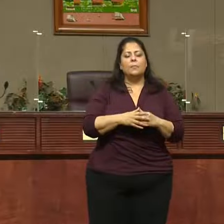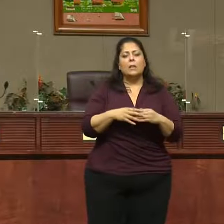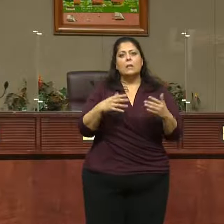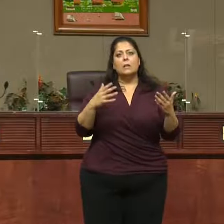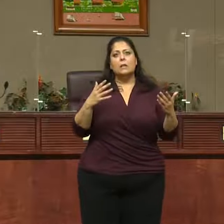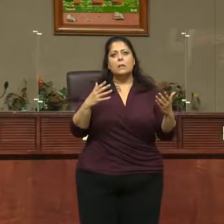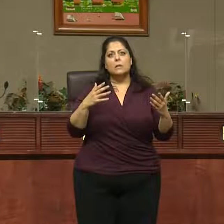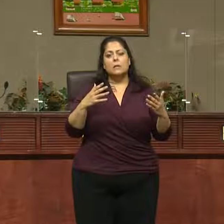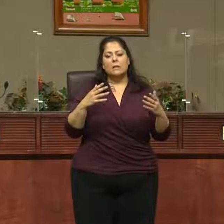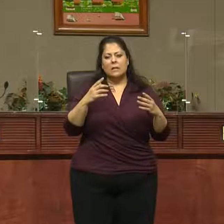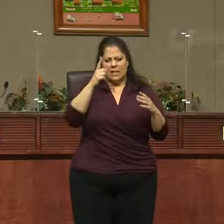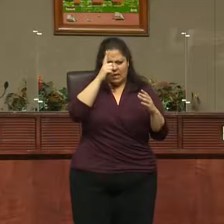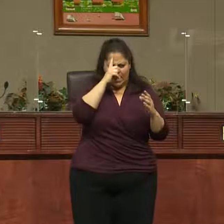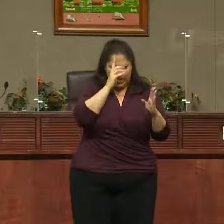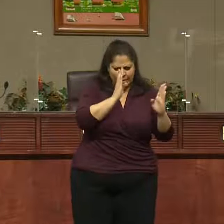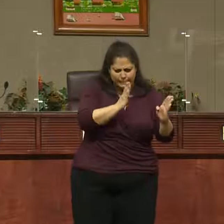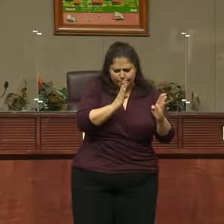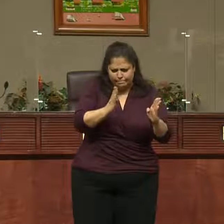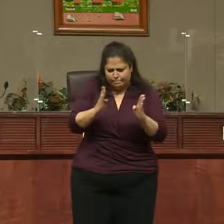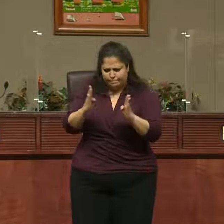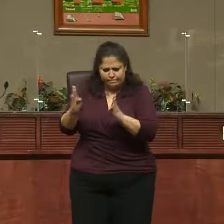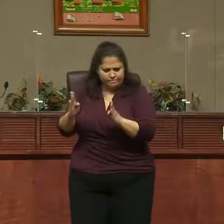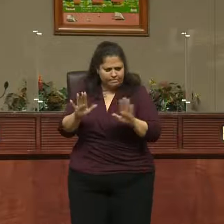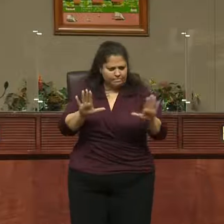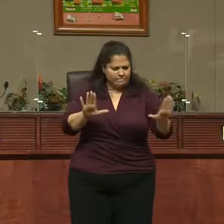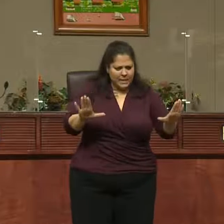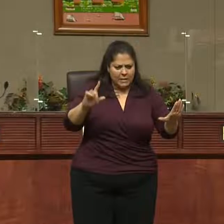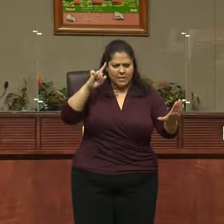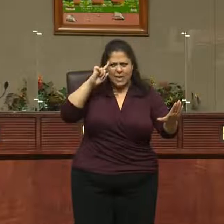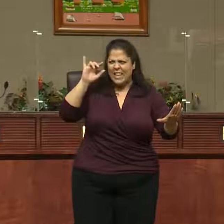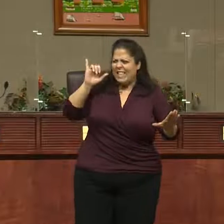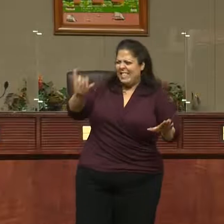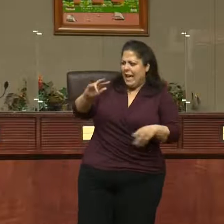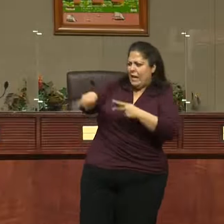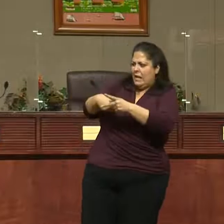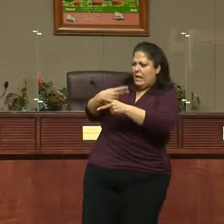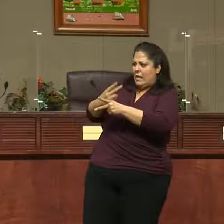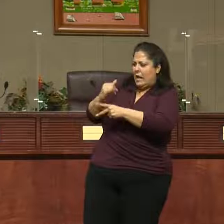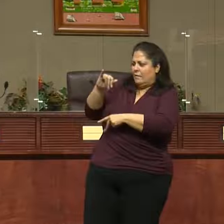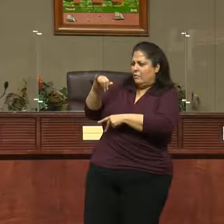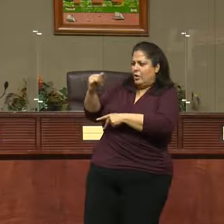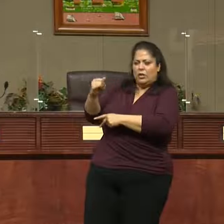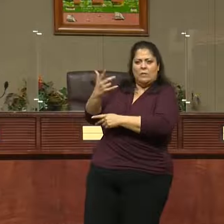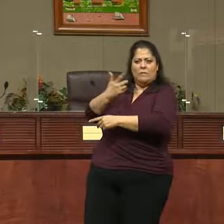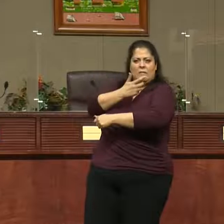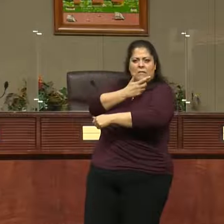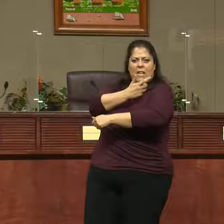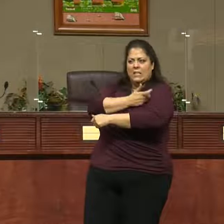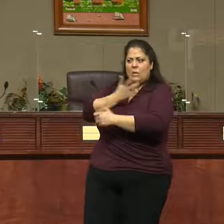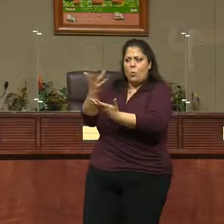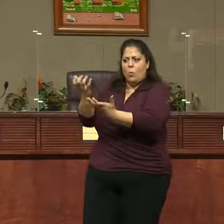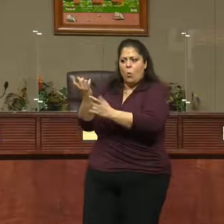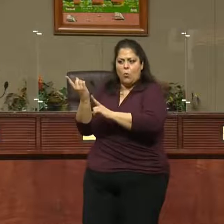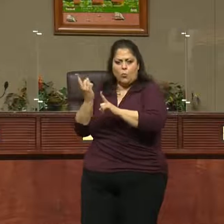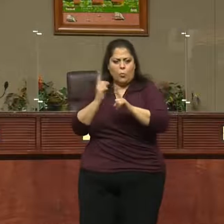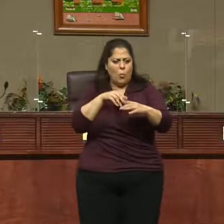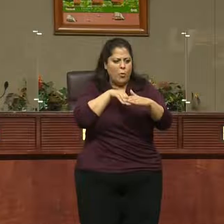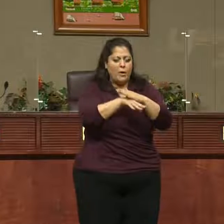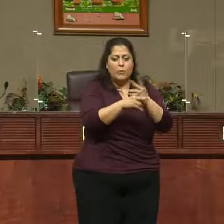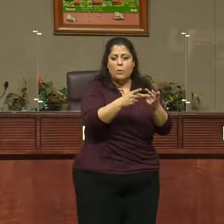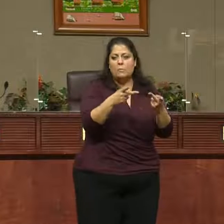strategically, you want to use that type of vaccine in places that you don't want to go back to. Because you have